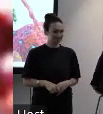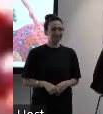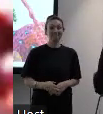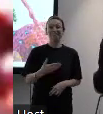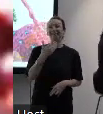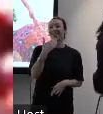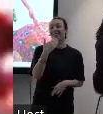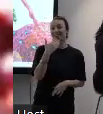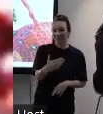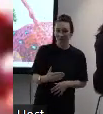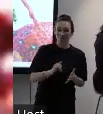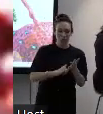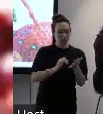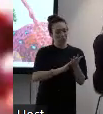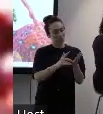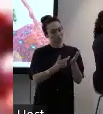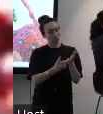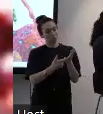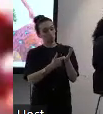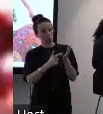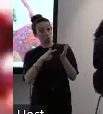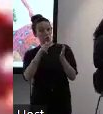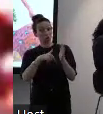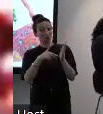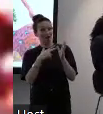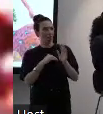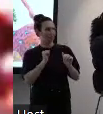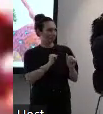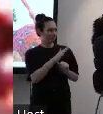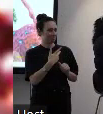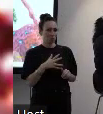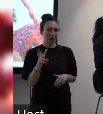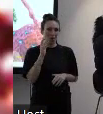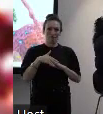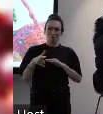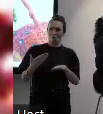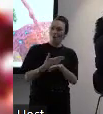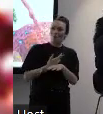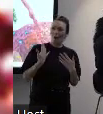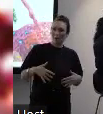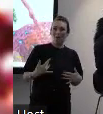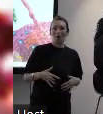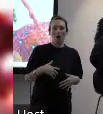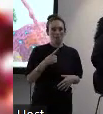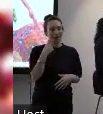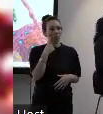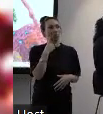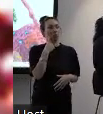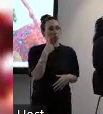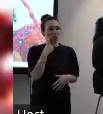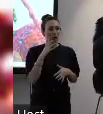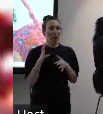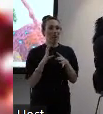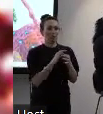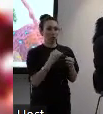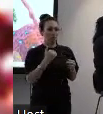Thank you so much, Shrujna, and really fantastic to hear about the work you're doing. And I think a real testament to the work we're doing at the Brain and Mind